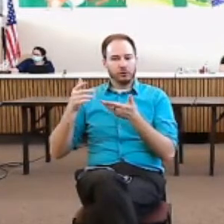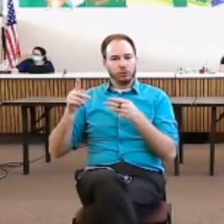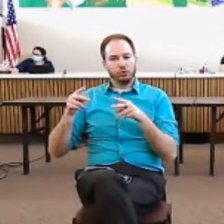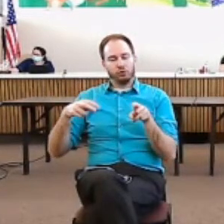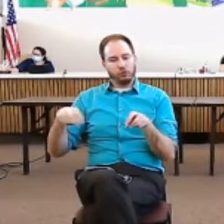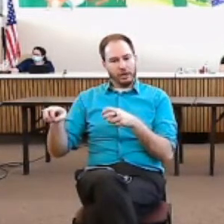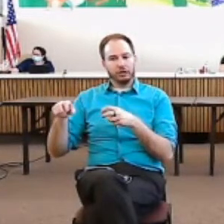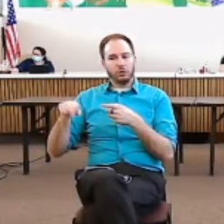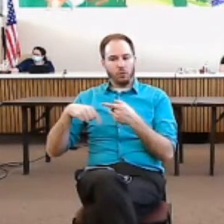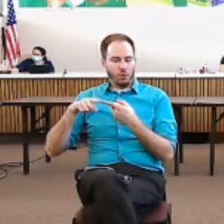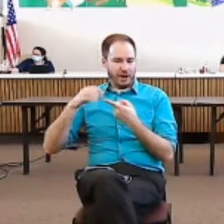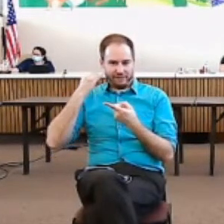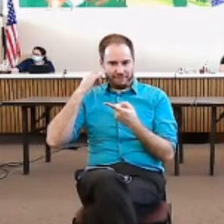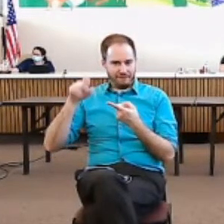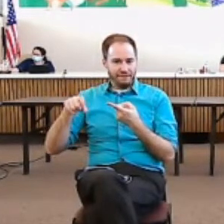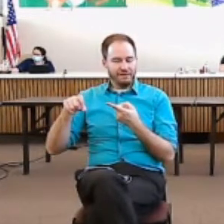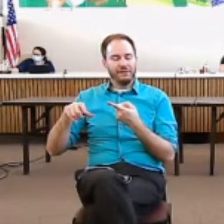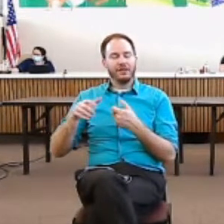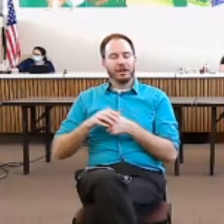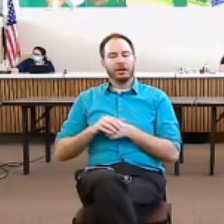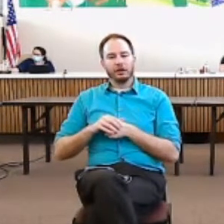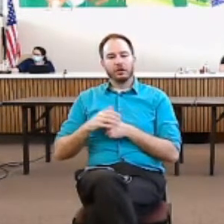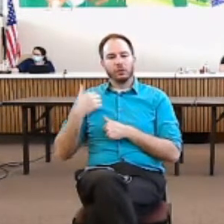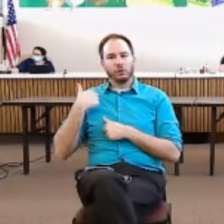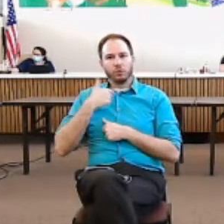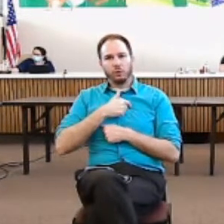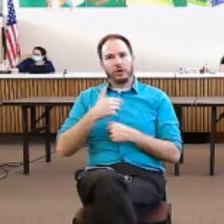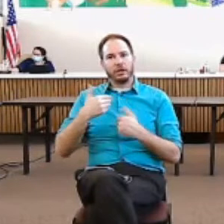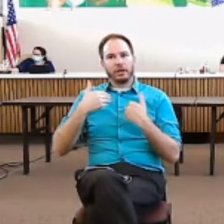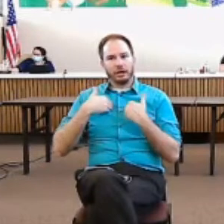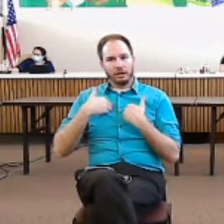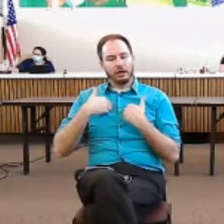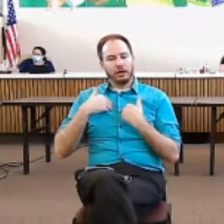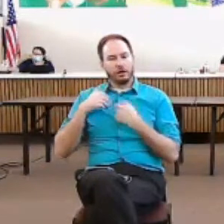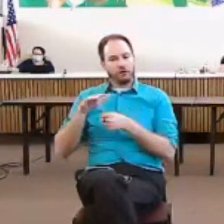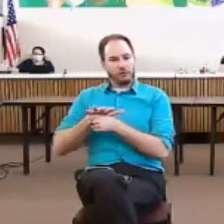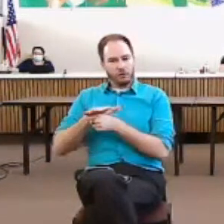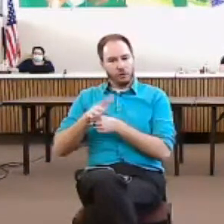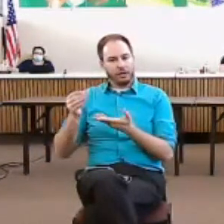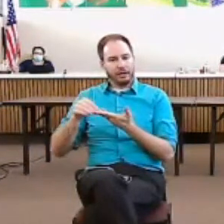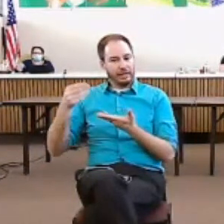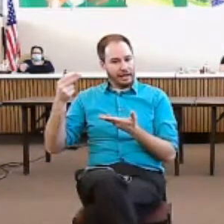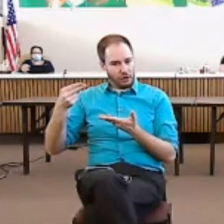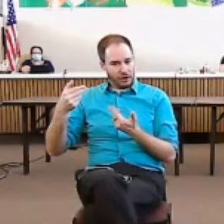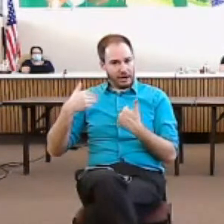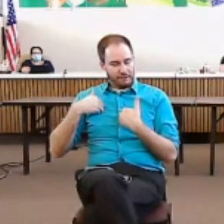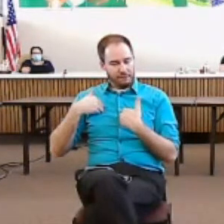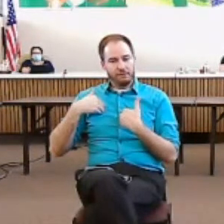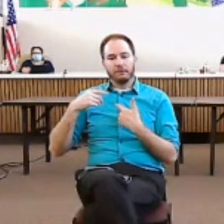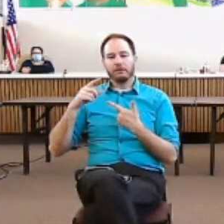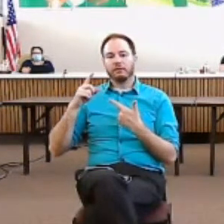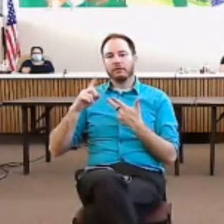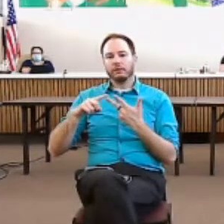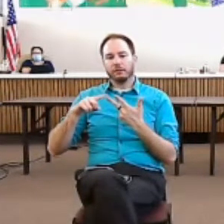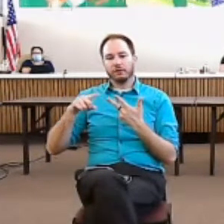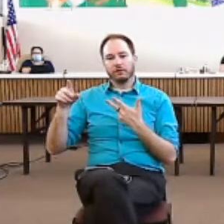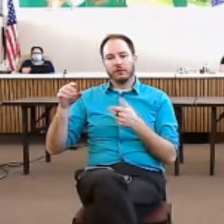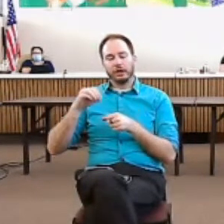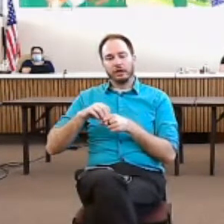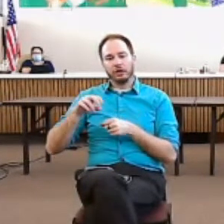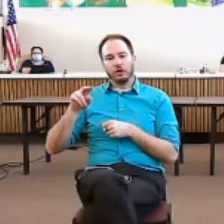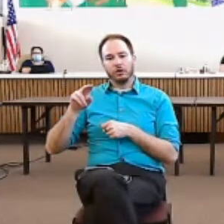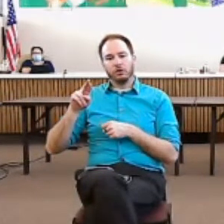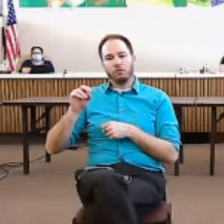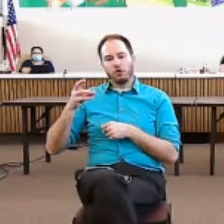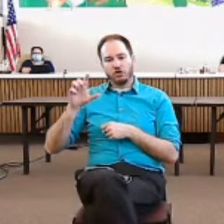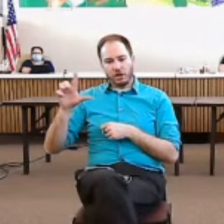transition when and if needed. So we have a location here in Henrietta. We also have a location in New Rochelle and